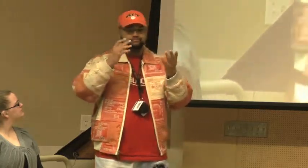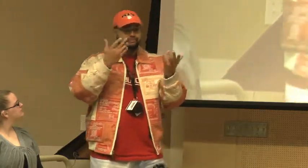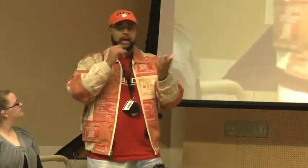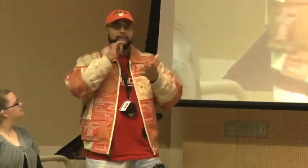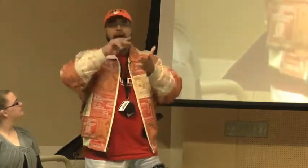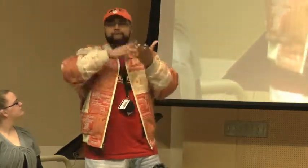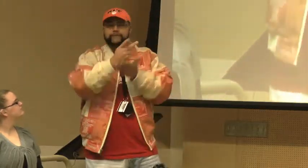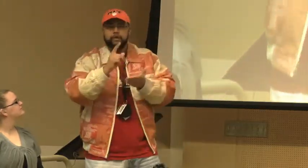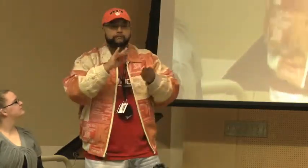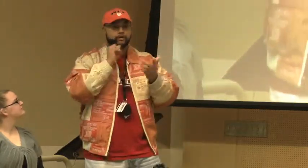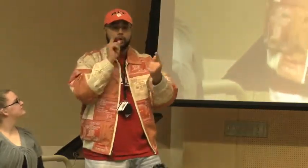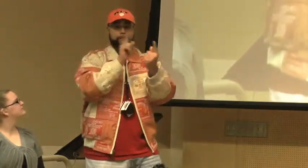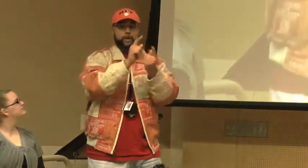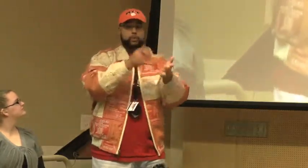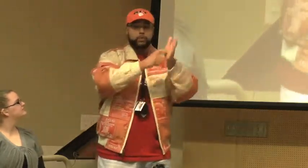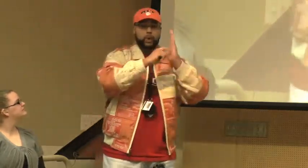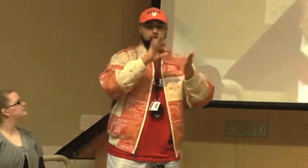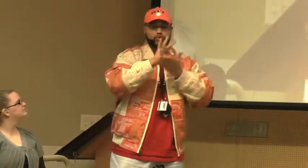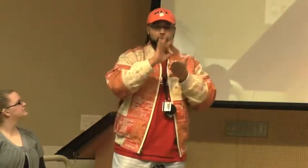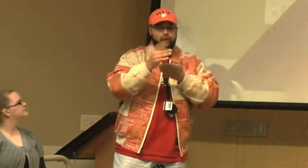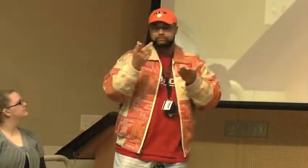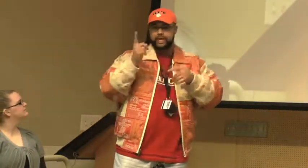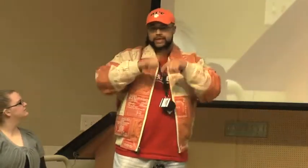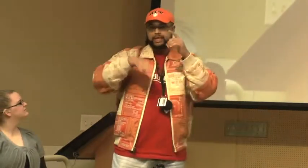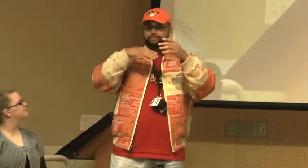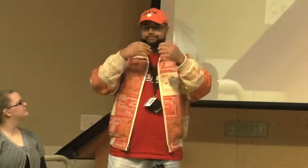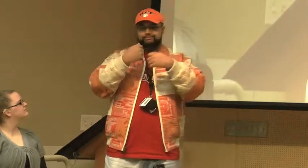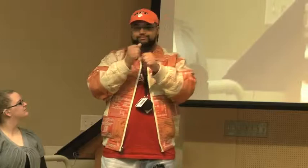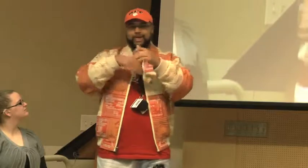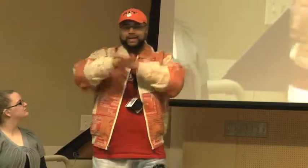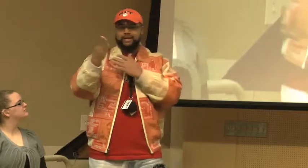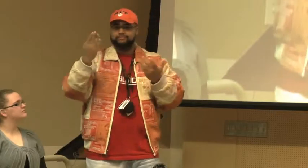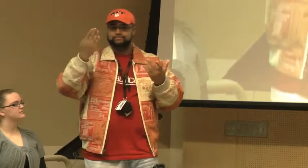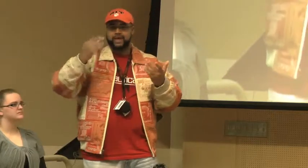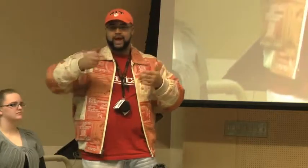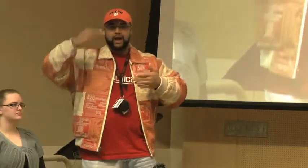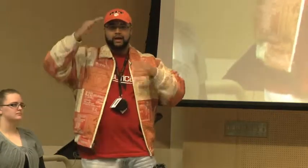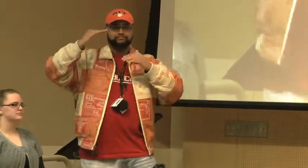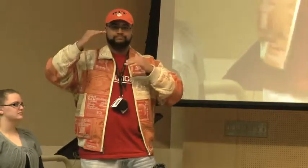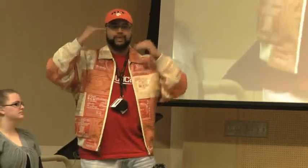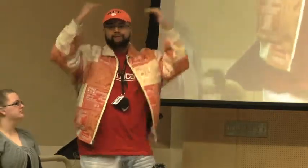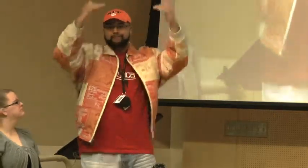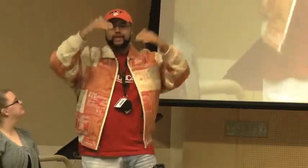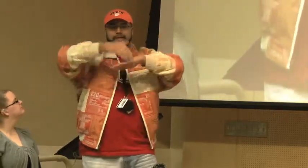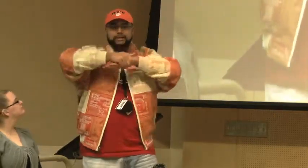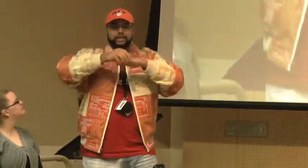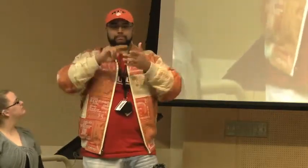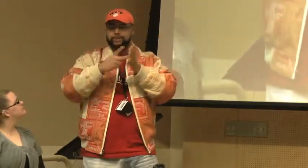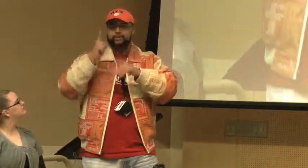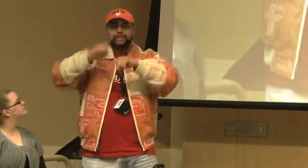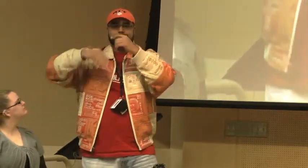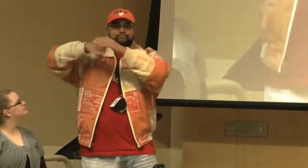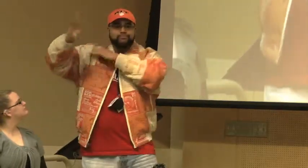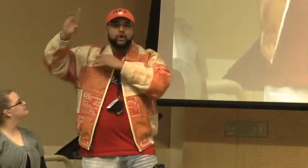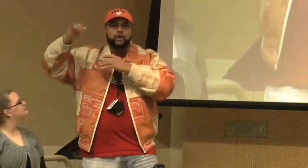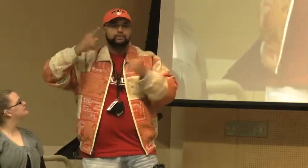you fail, not fail, but you meet, you have to reach the required credits